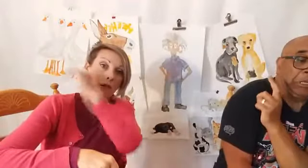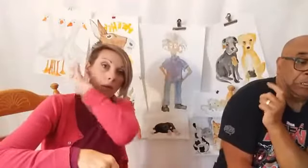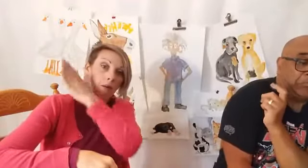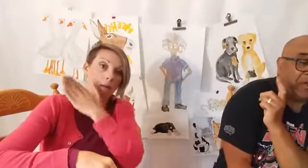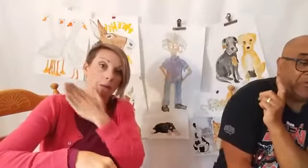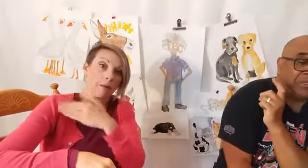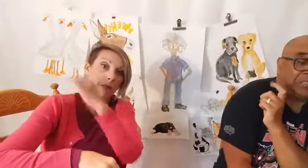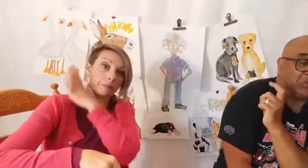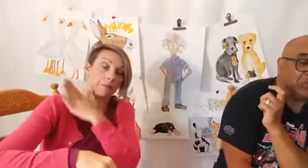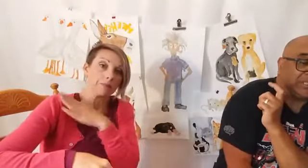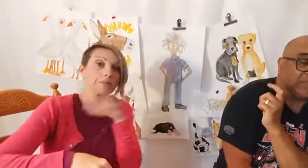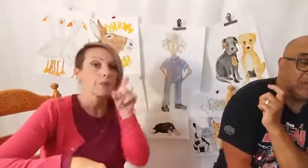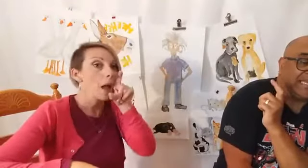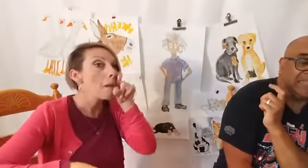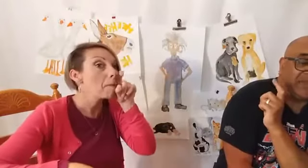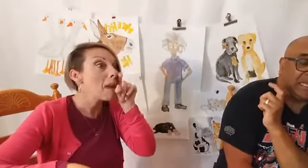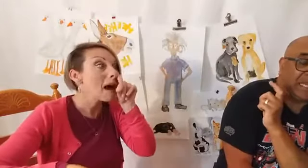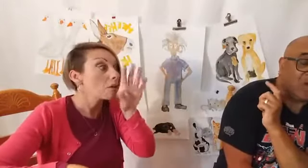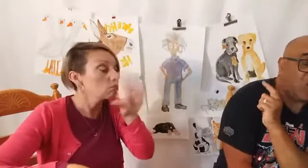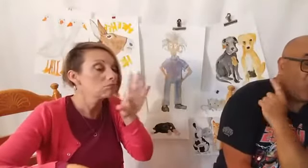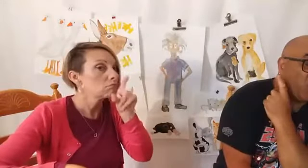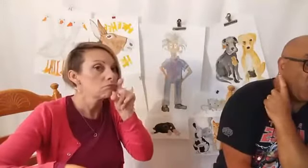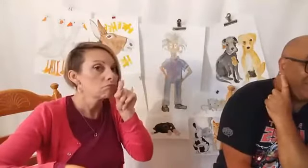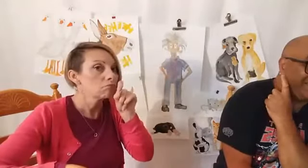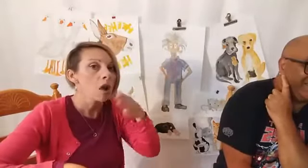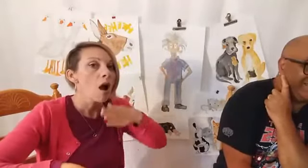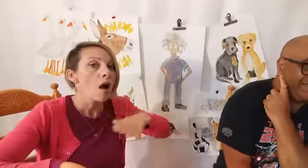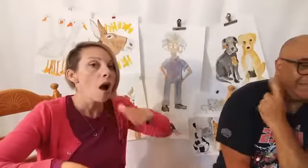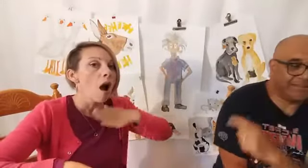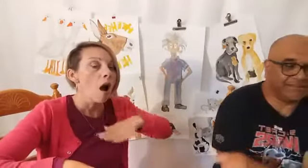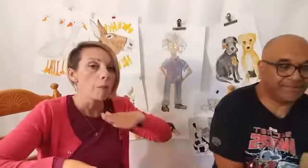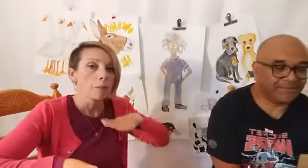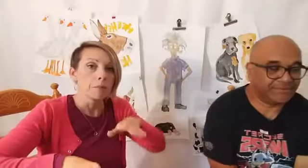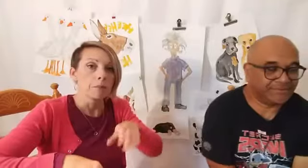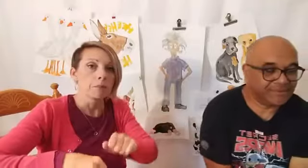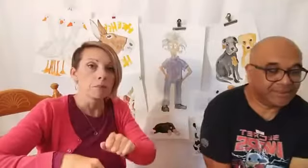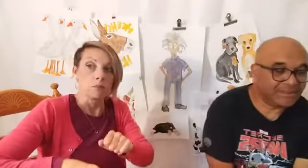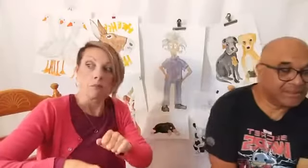and the parrot didn't try to bite his finger or his ear.